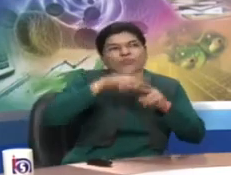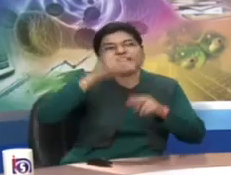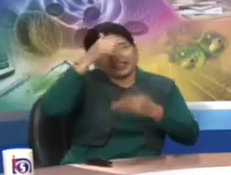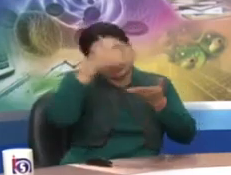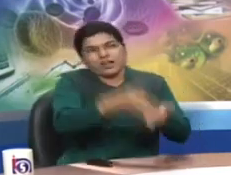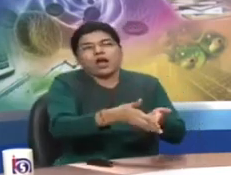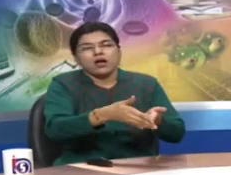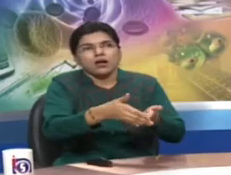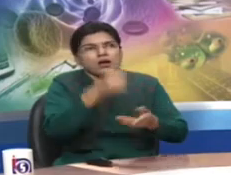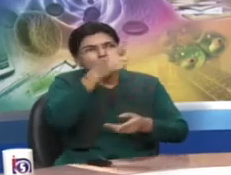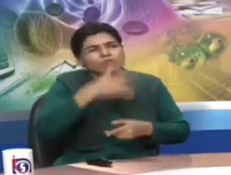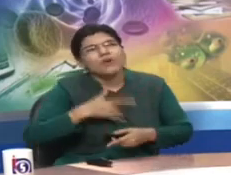Is it possible?